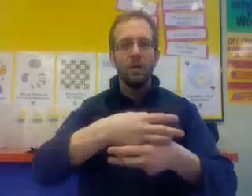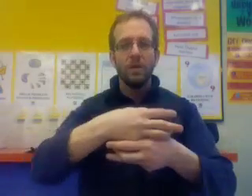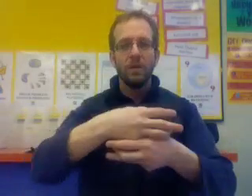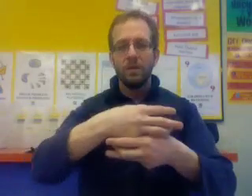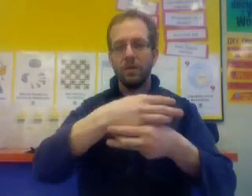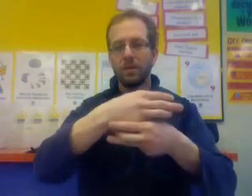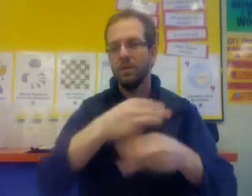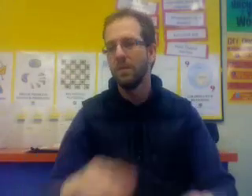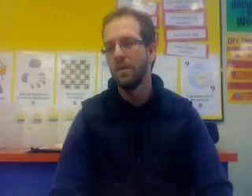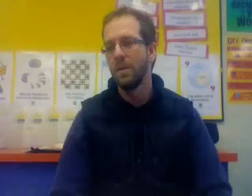world.